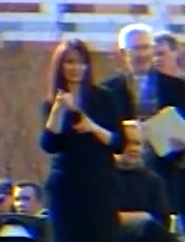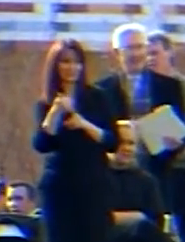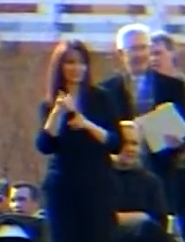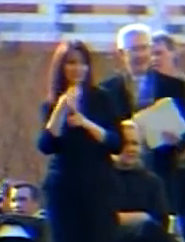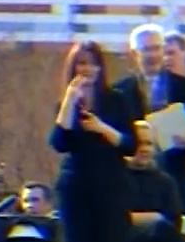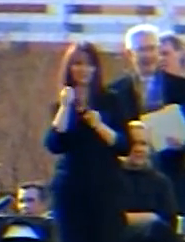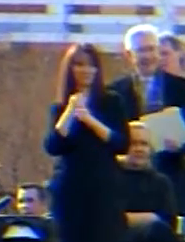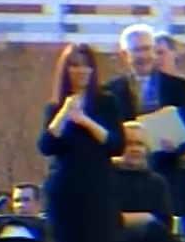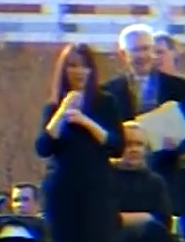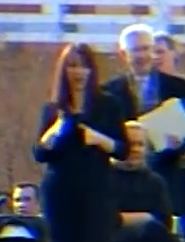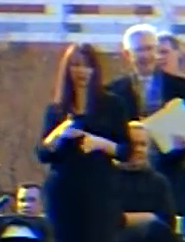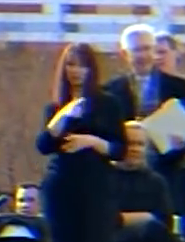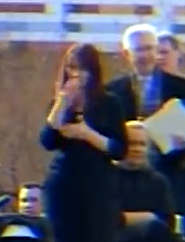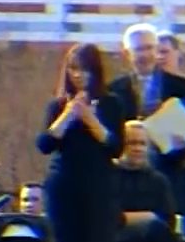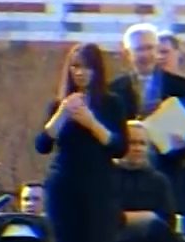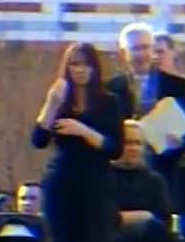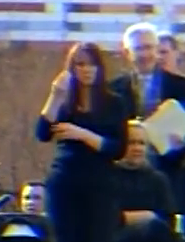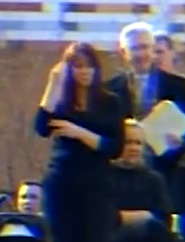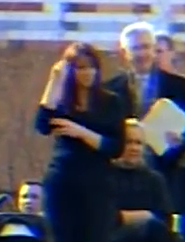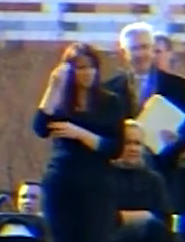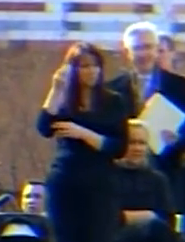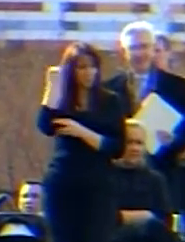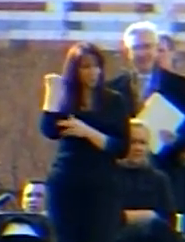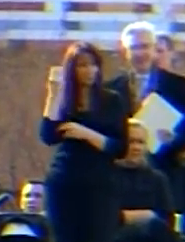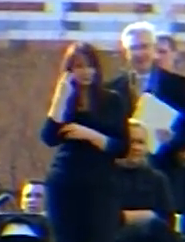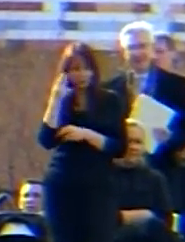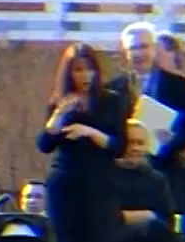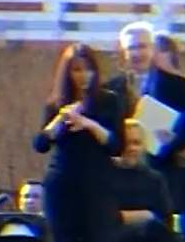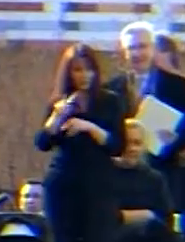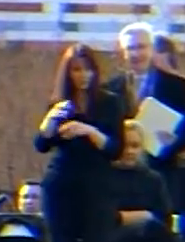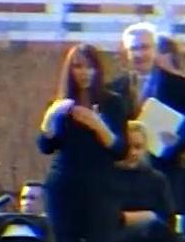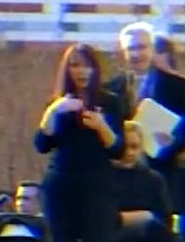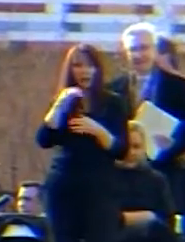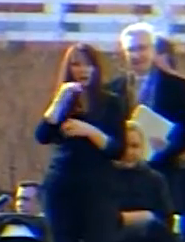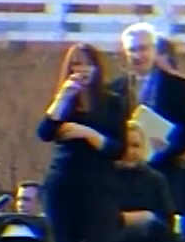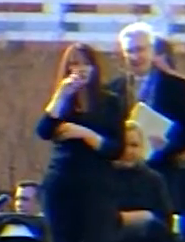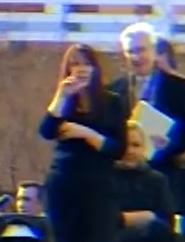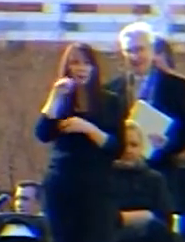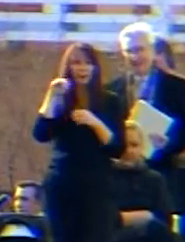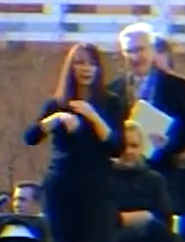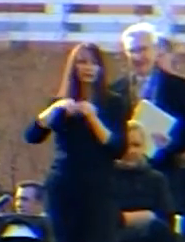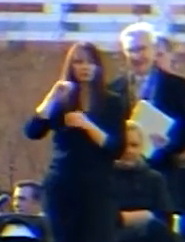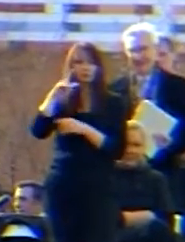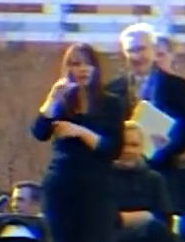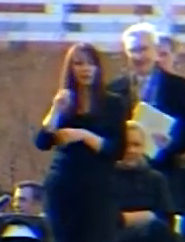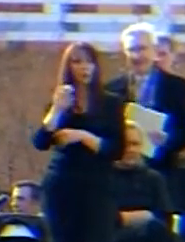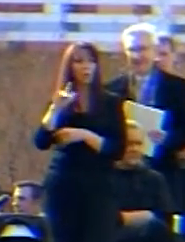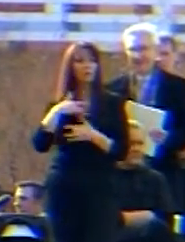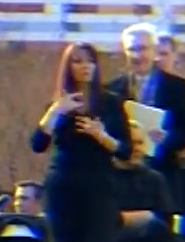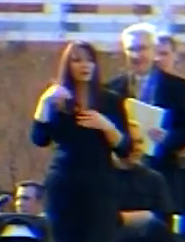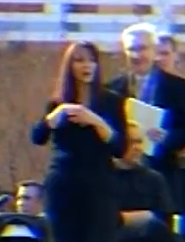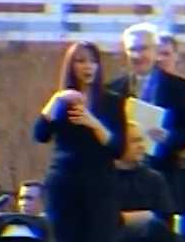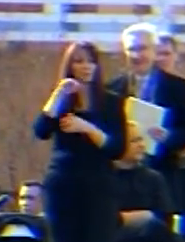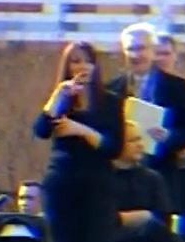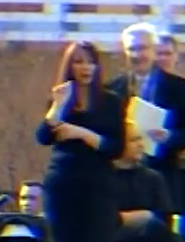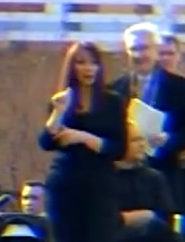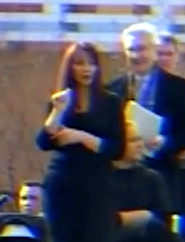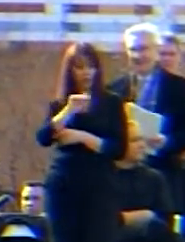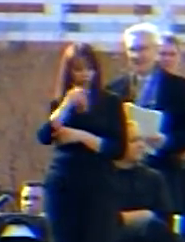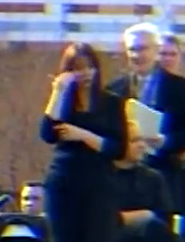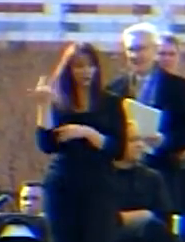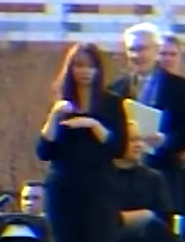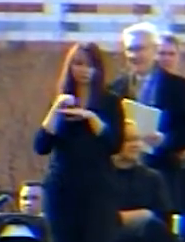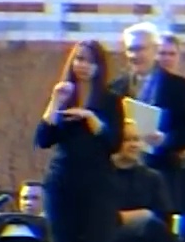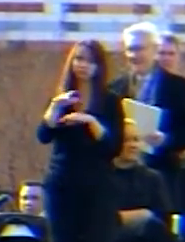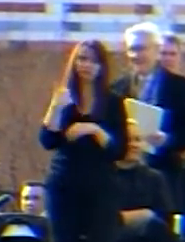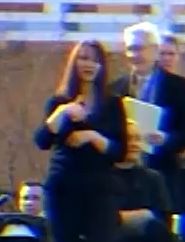and those of you who can remember those wonderful fights, whether it was the Rumble in the Jungle or the Thrilla in Manila, we all know that he had an